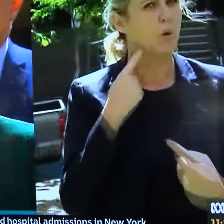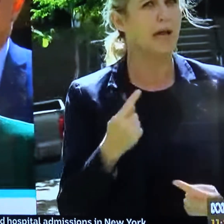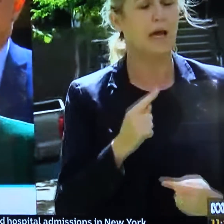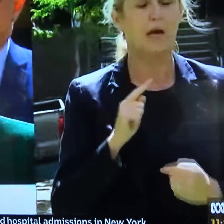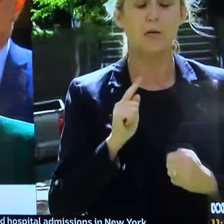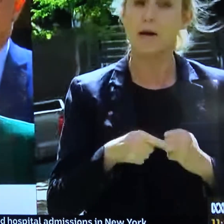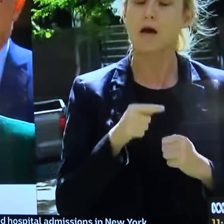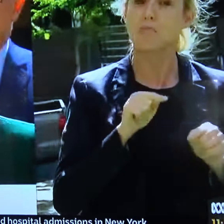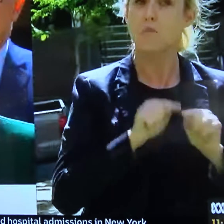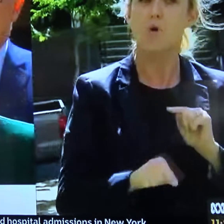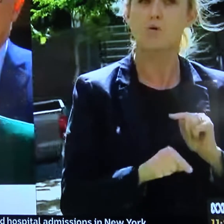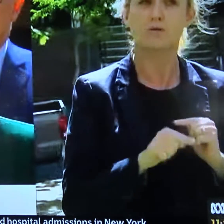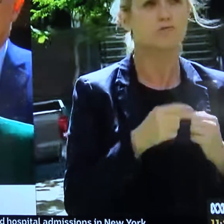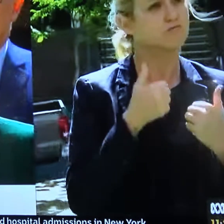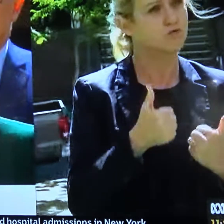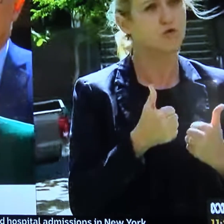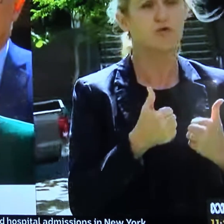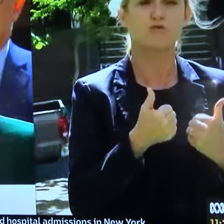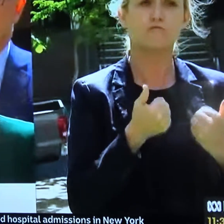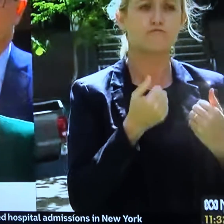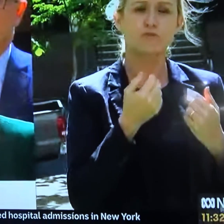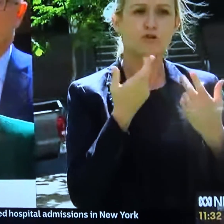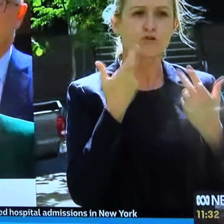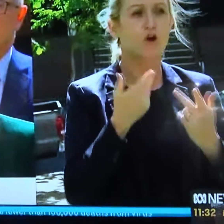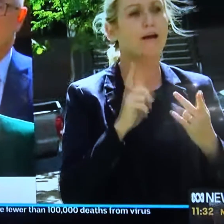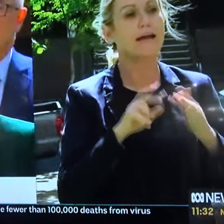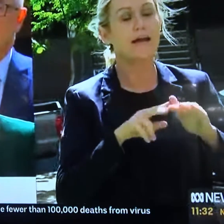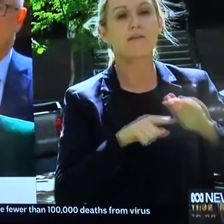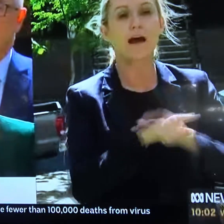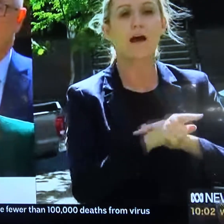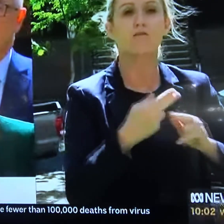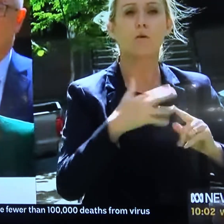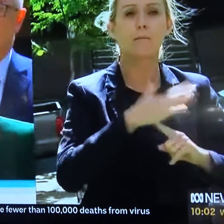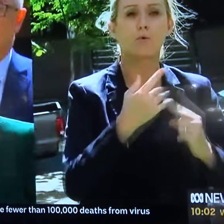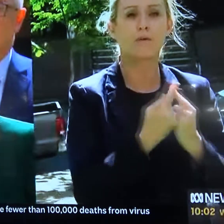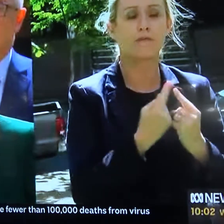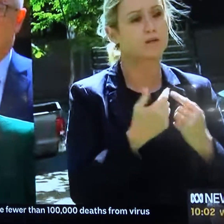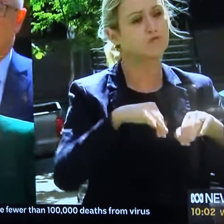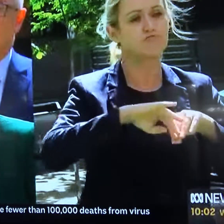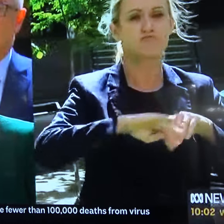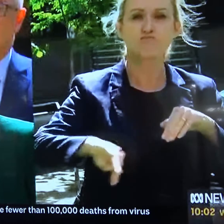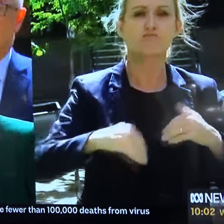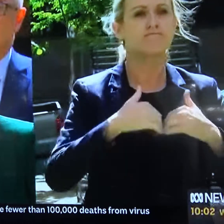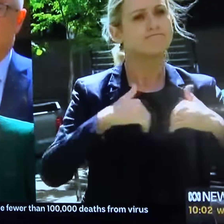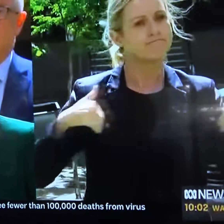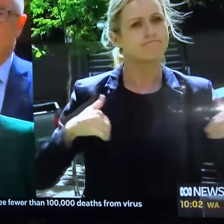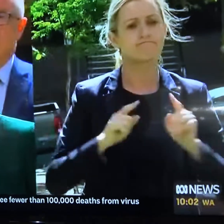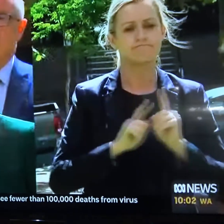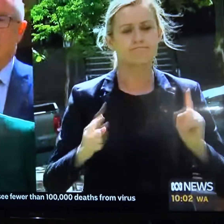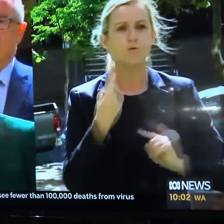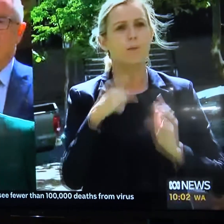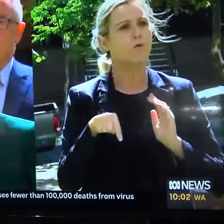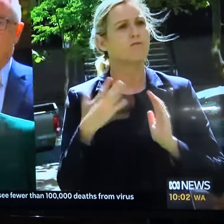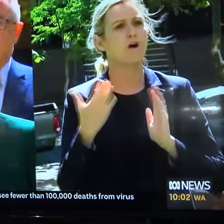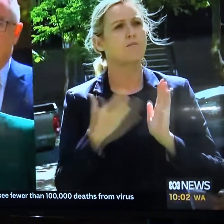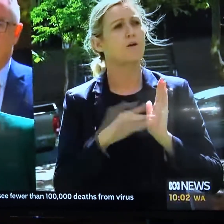vast majority of people have been respecting social distancing when they are out for essential issues, and otherwise they've remained in their homes